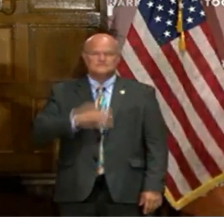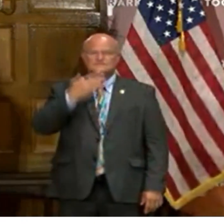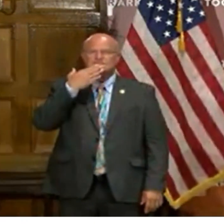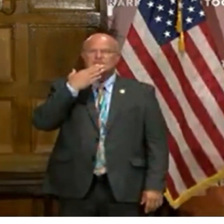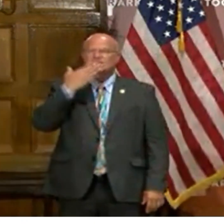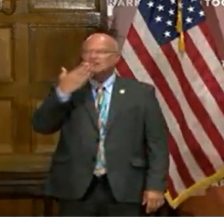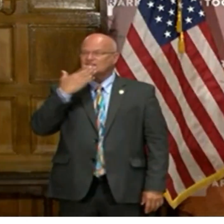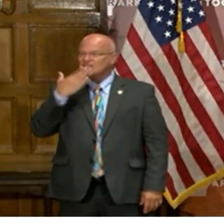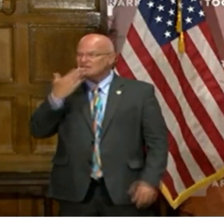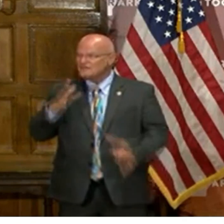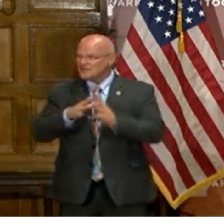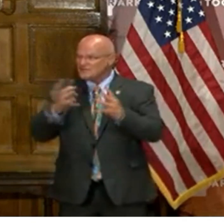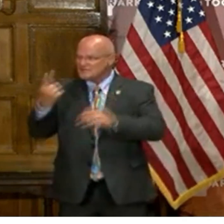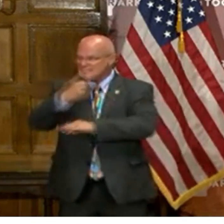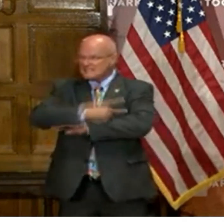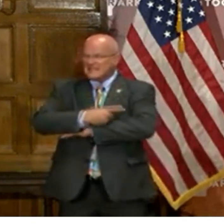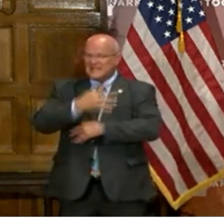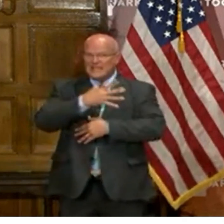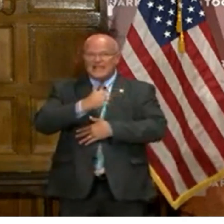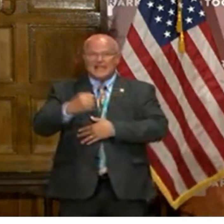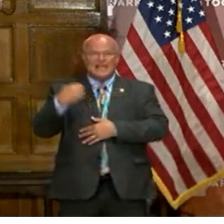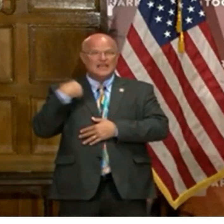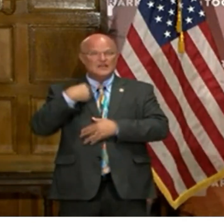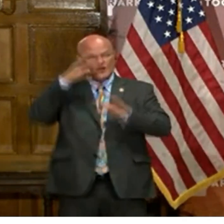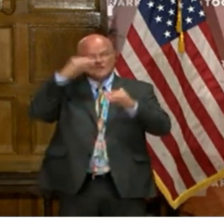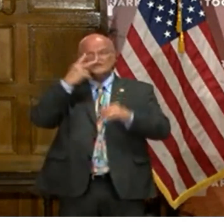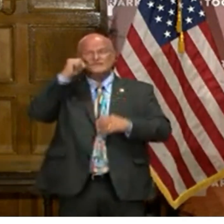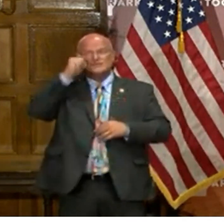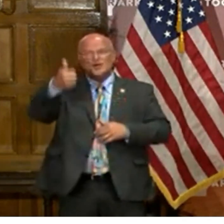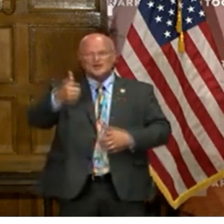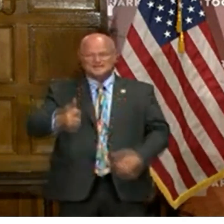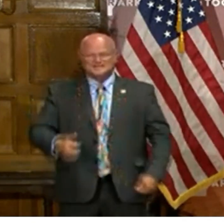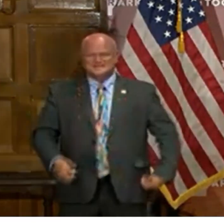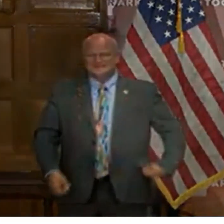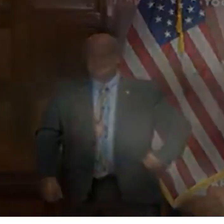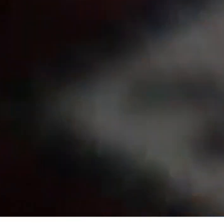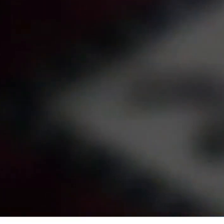Thank all of you very much today, and we'll hopefully see you tomorrow.